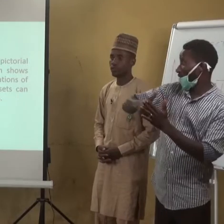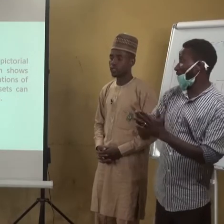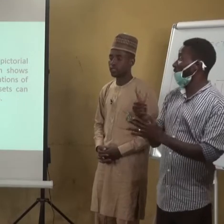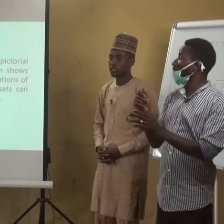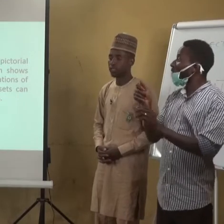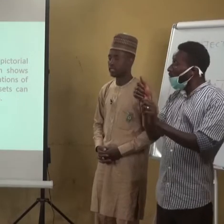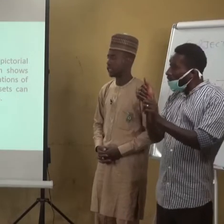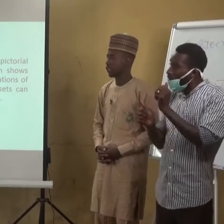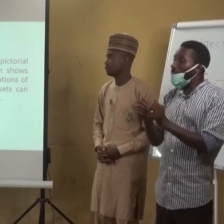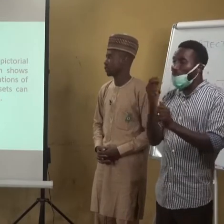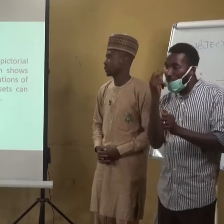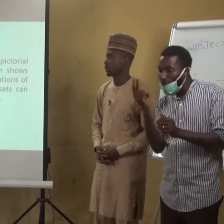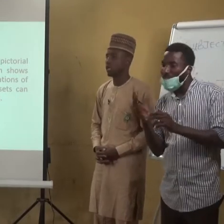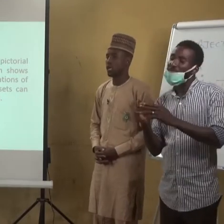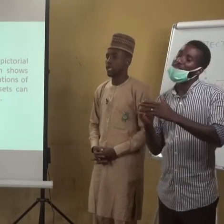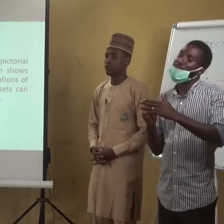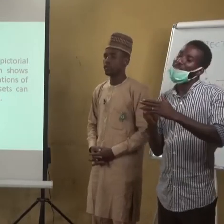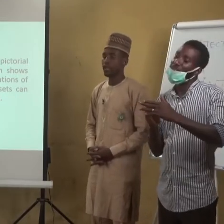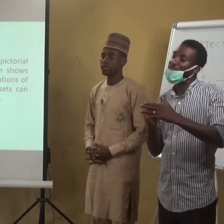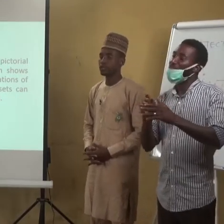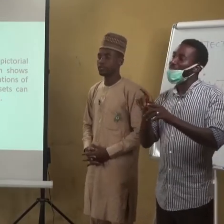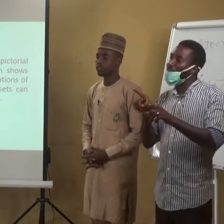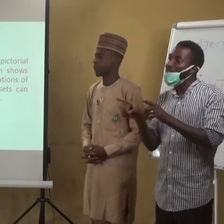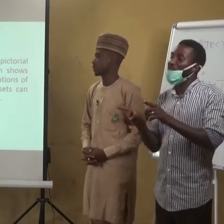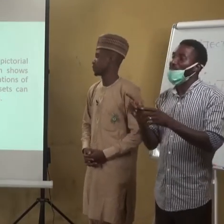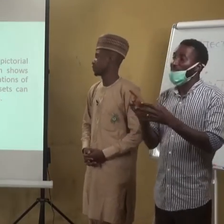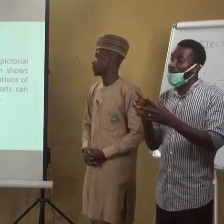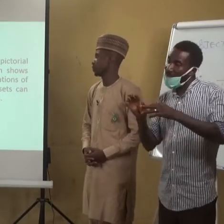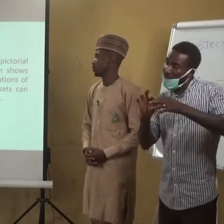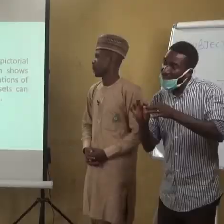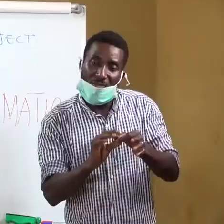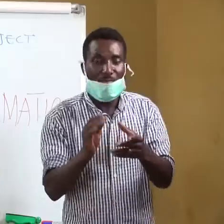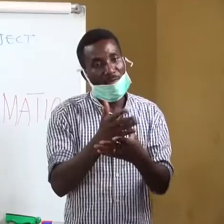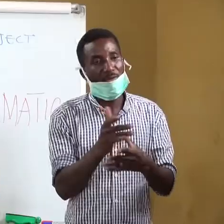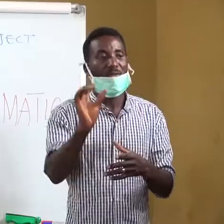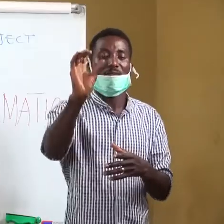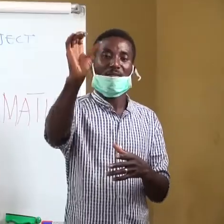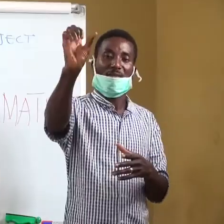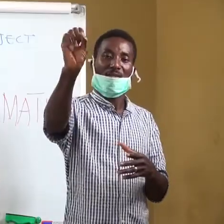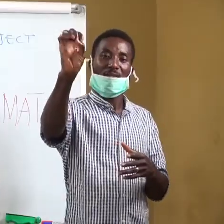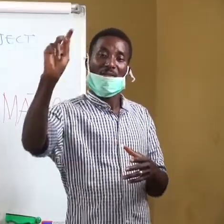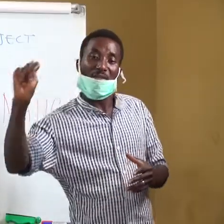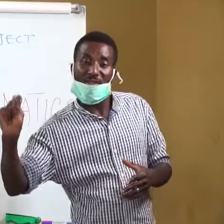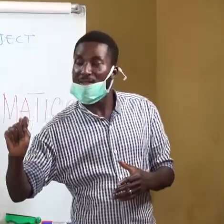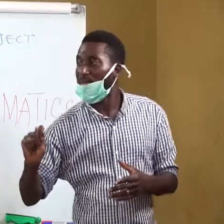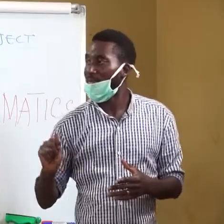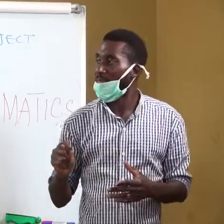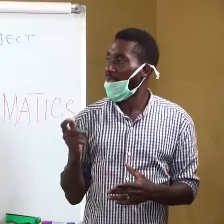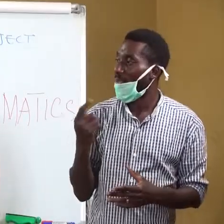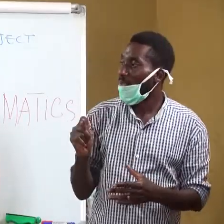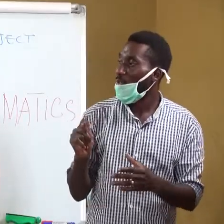shows different relationship between sets, the operation of